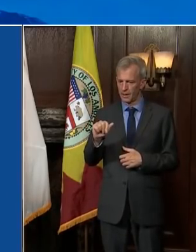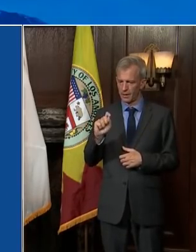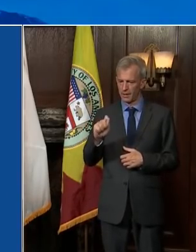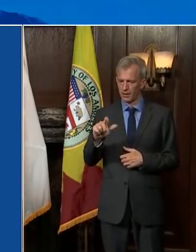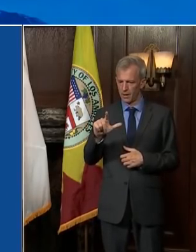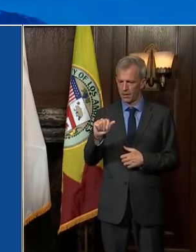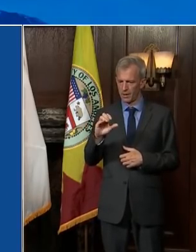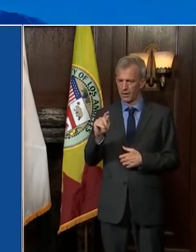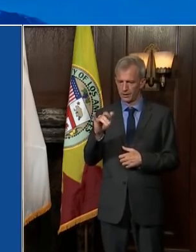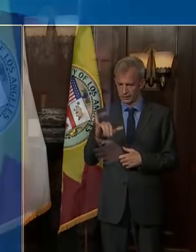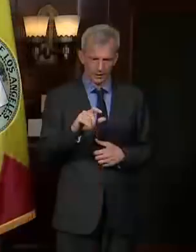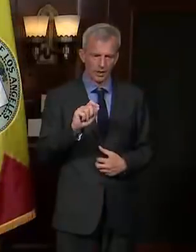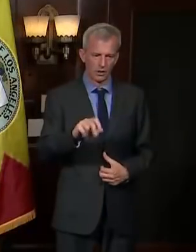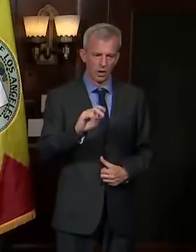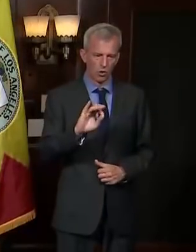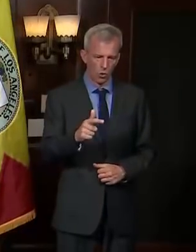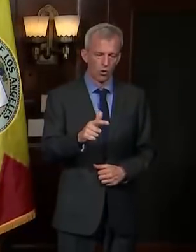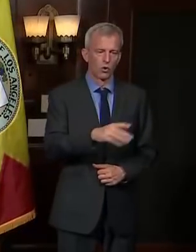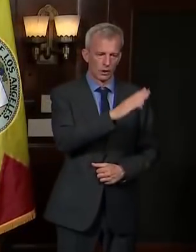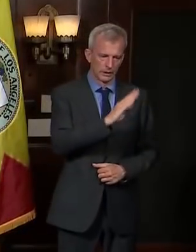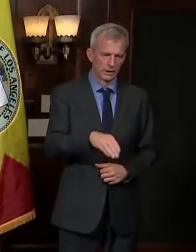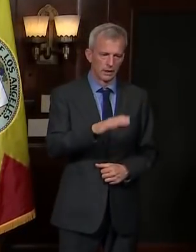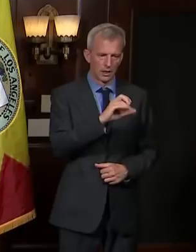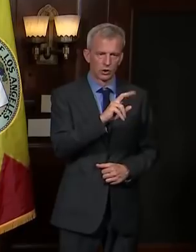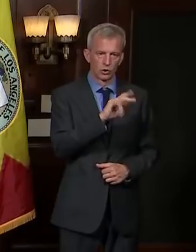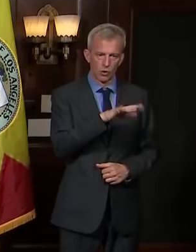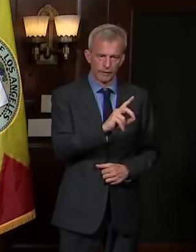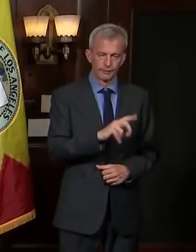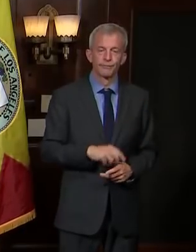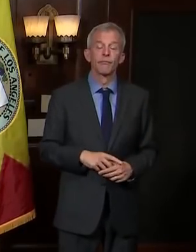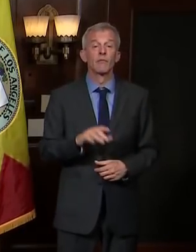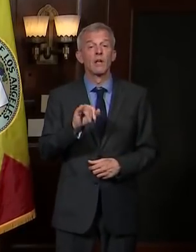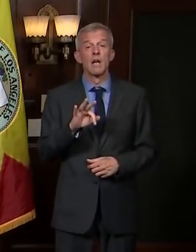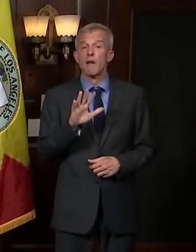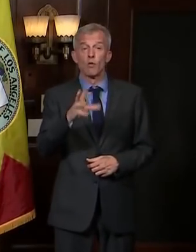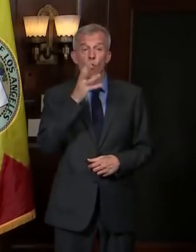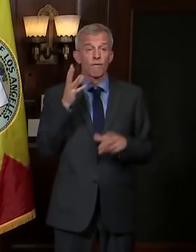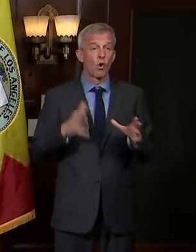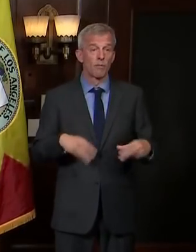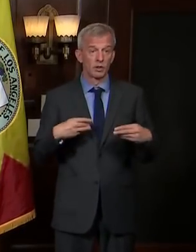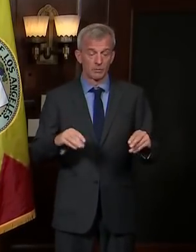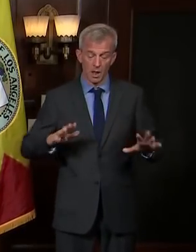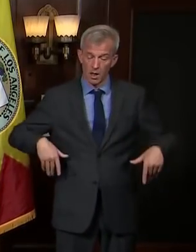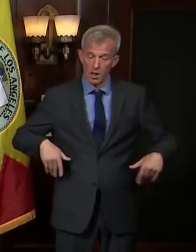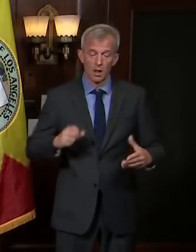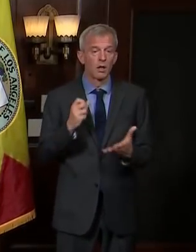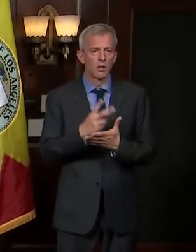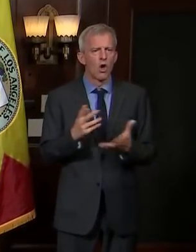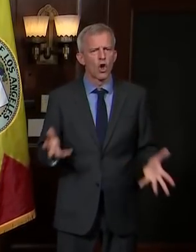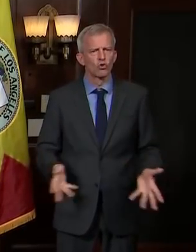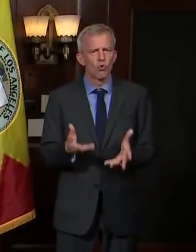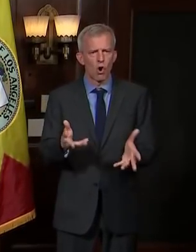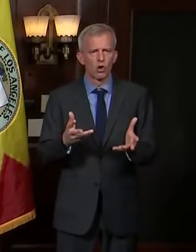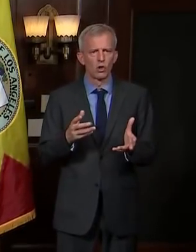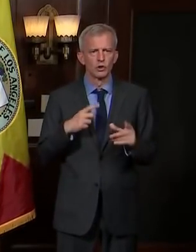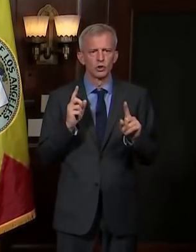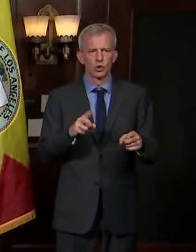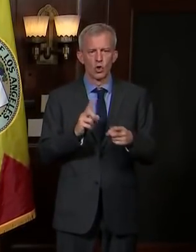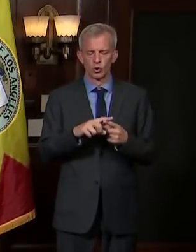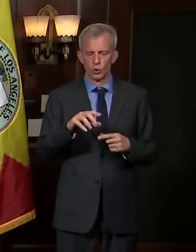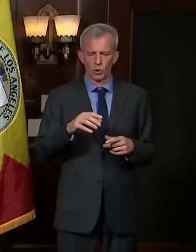streetsla.lacity.org/COVID. If your local farmers market isn't approved yet, please encourage them to visit and to submit their plans at